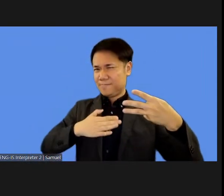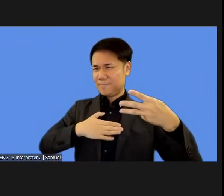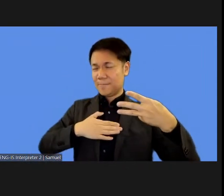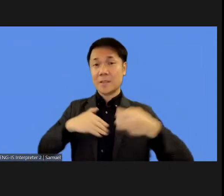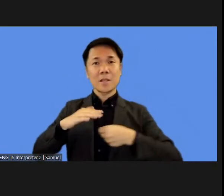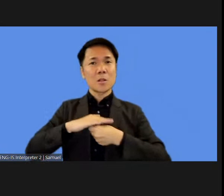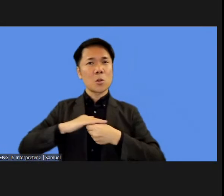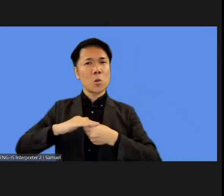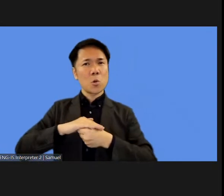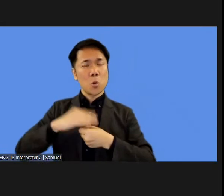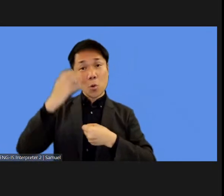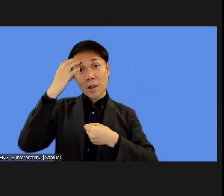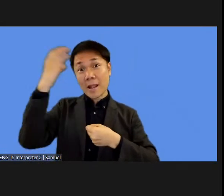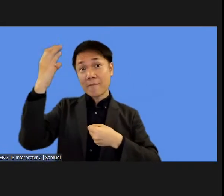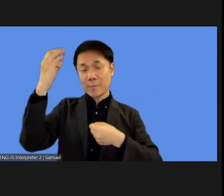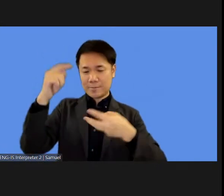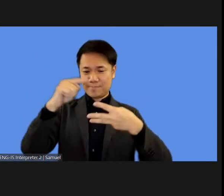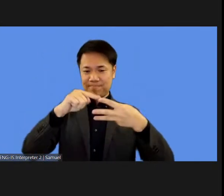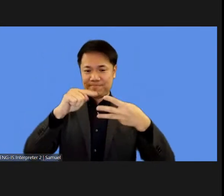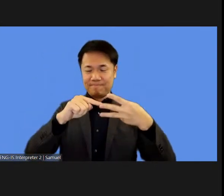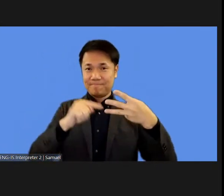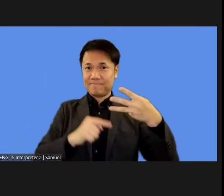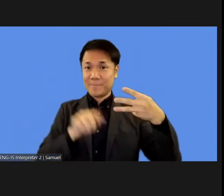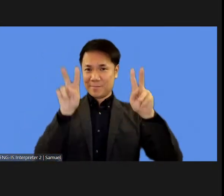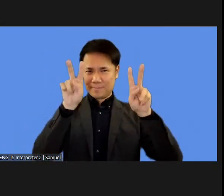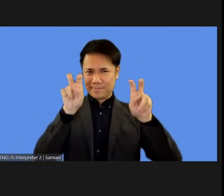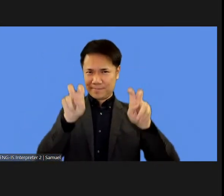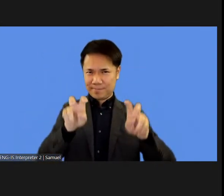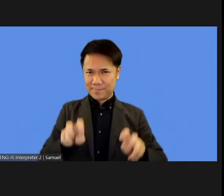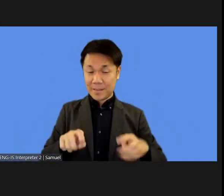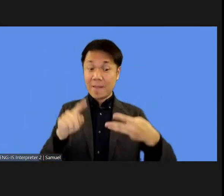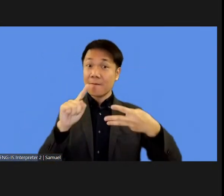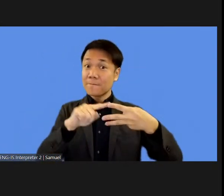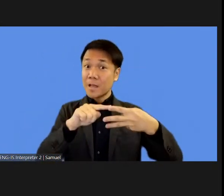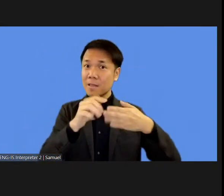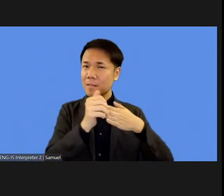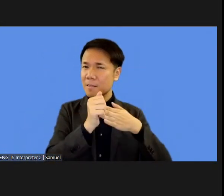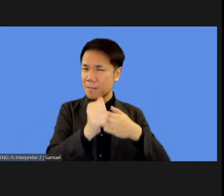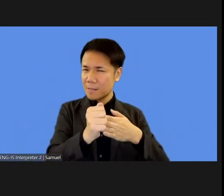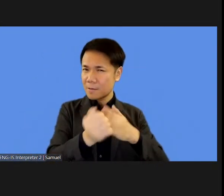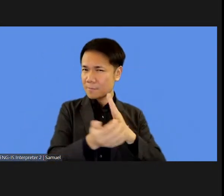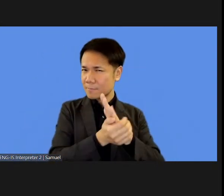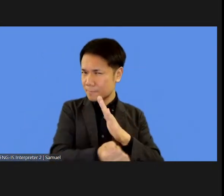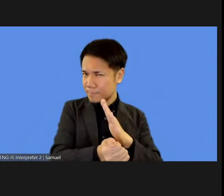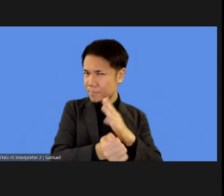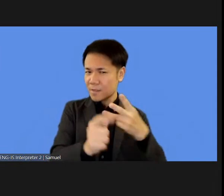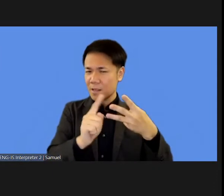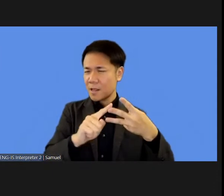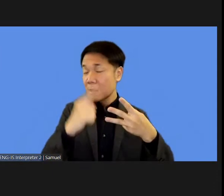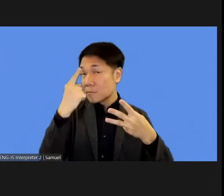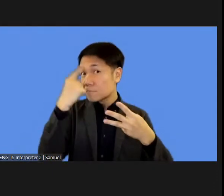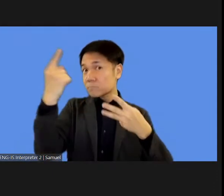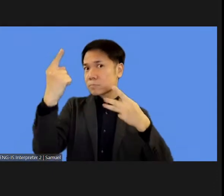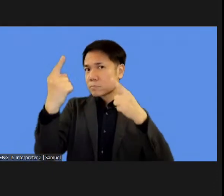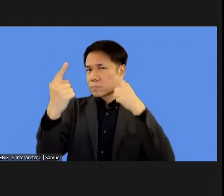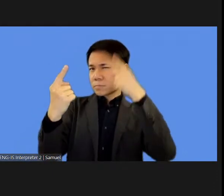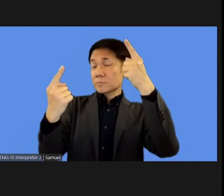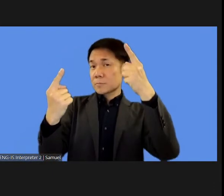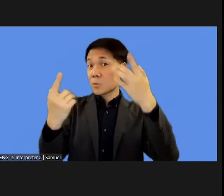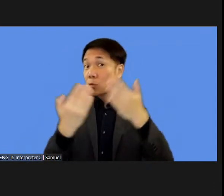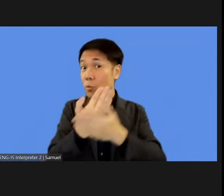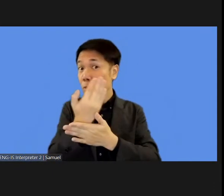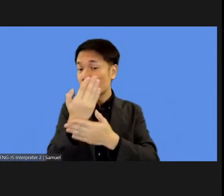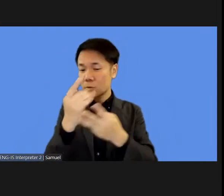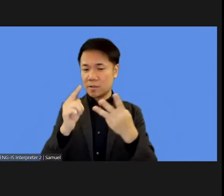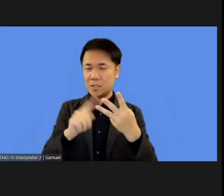authorities. I want to look at the issue of leadership, the issue of innovation, and the issue of action. Now,